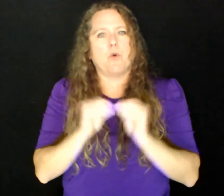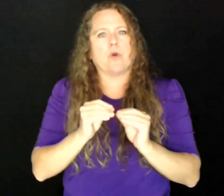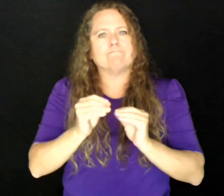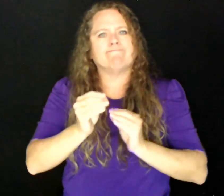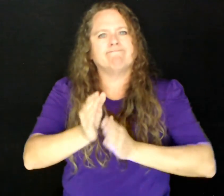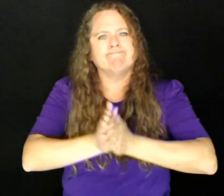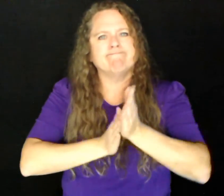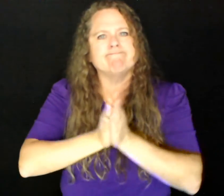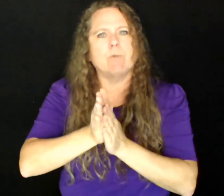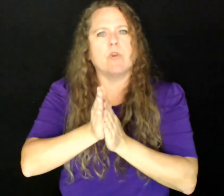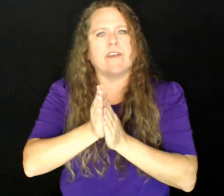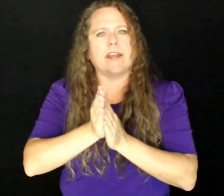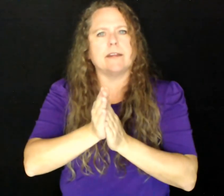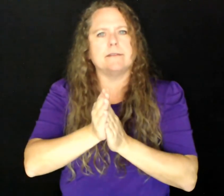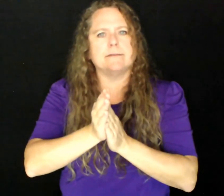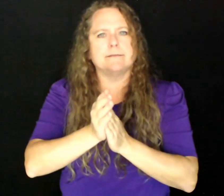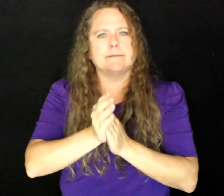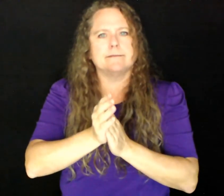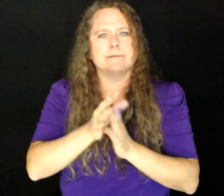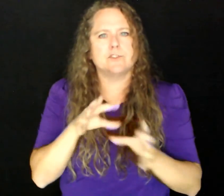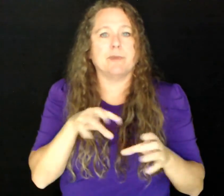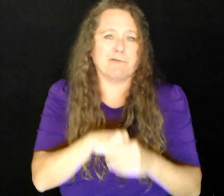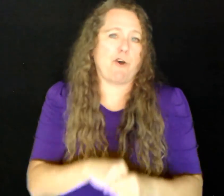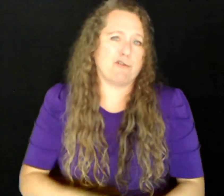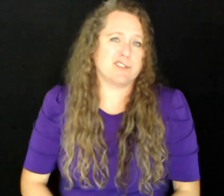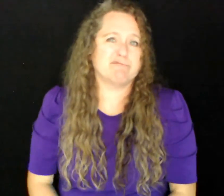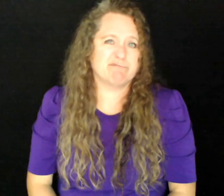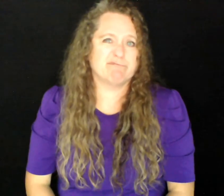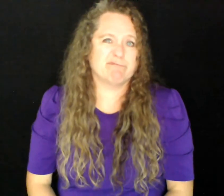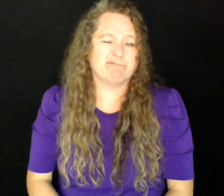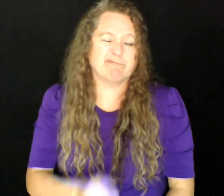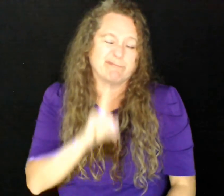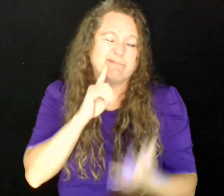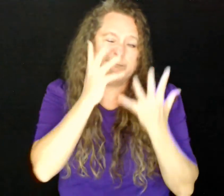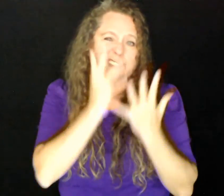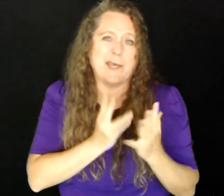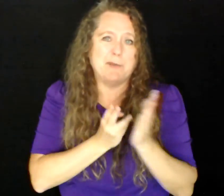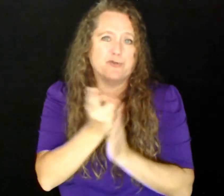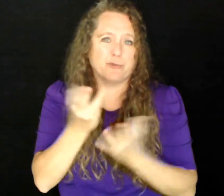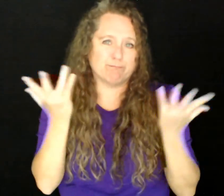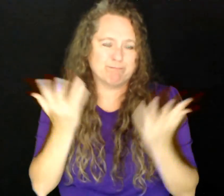more motivated to be involved. Sad but true.